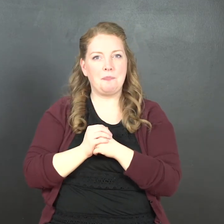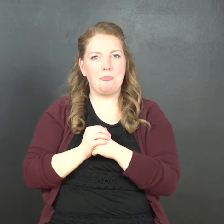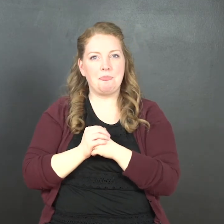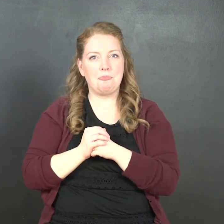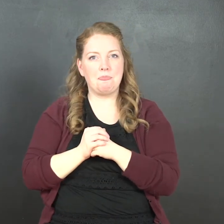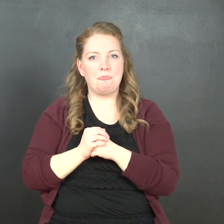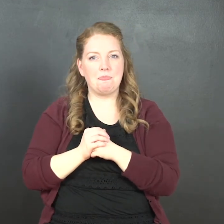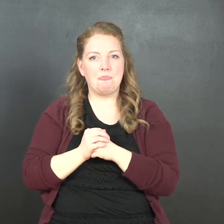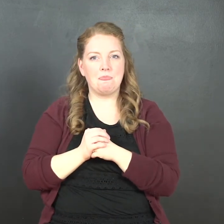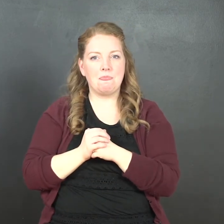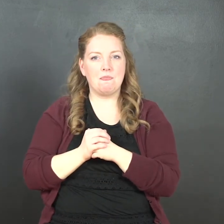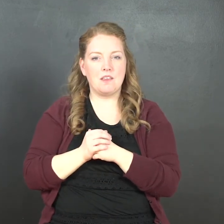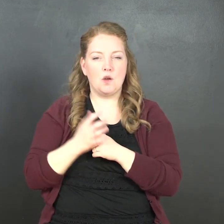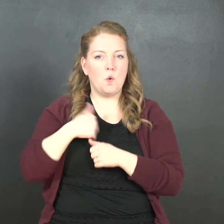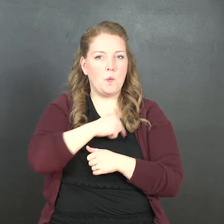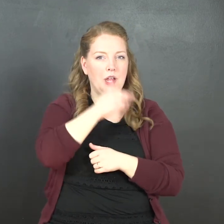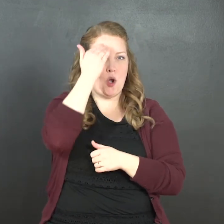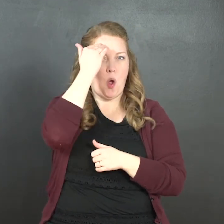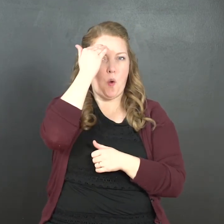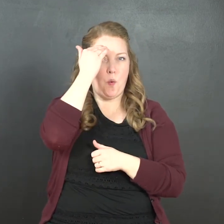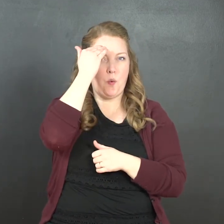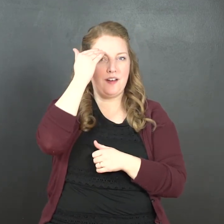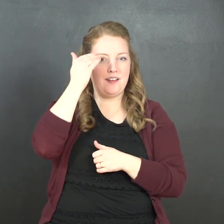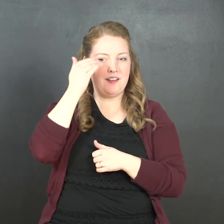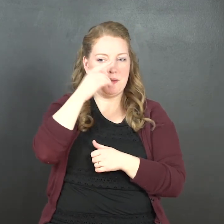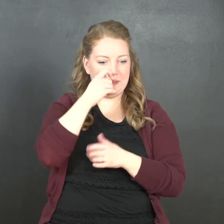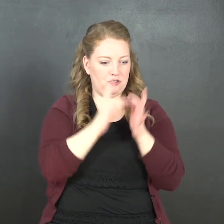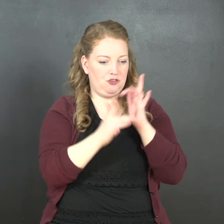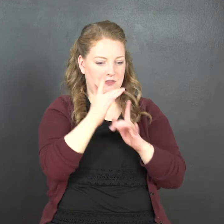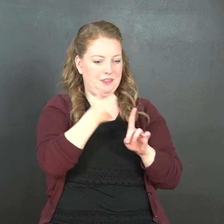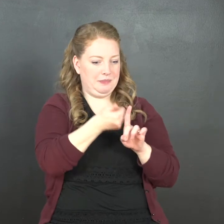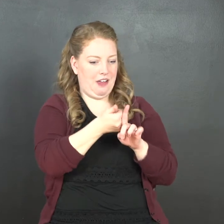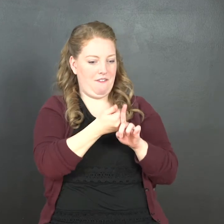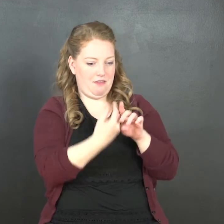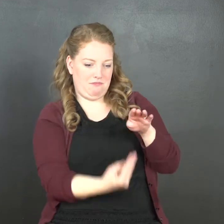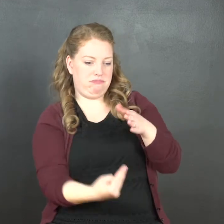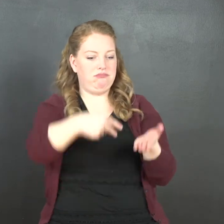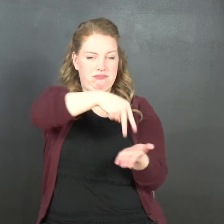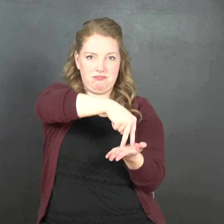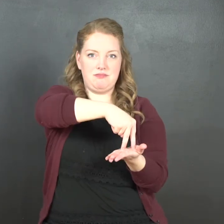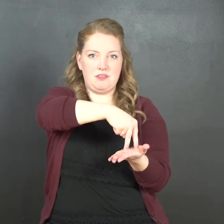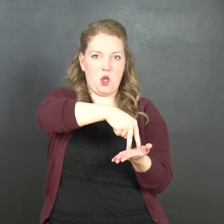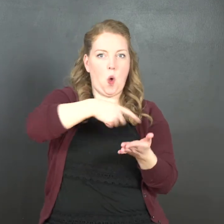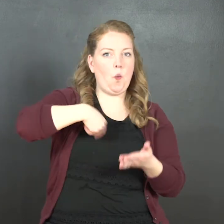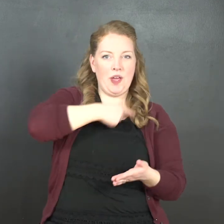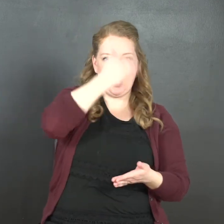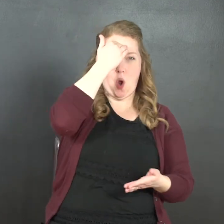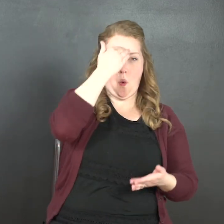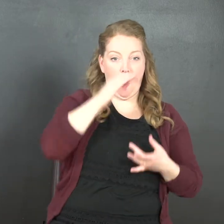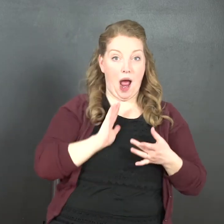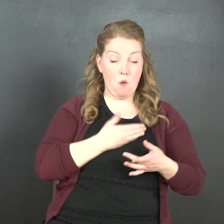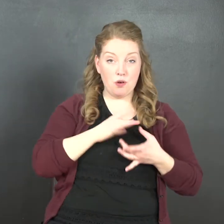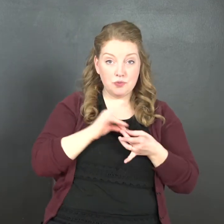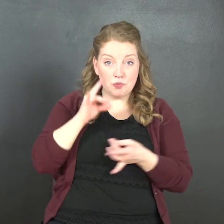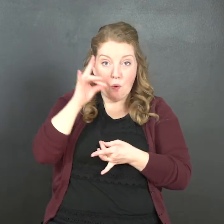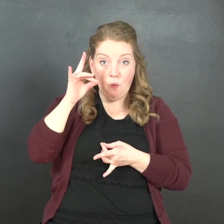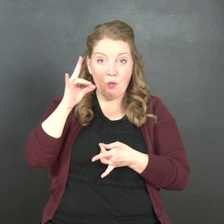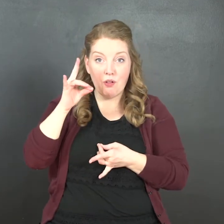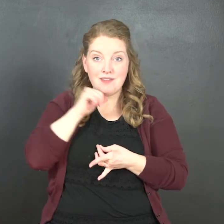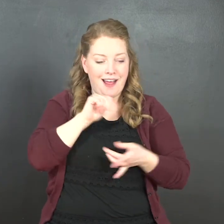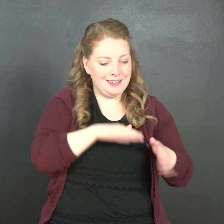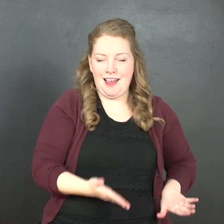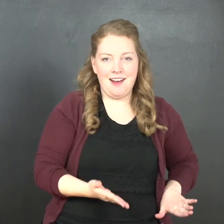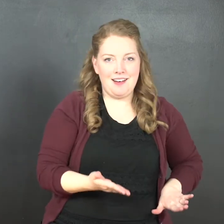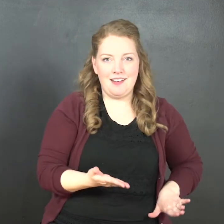too will raise with him. One of the most comforting passages to me is when the